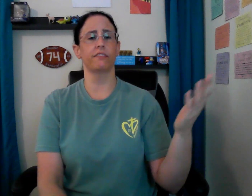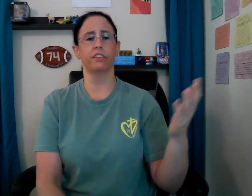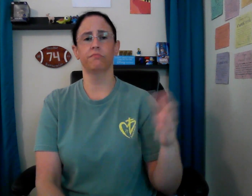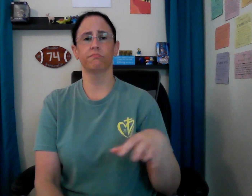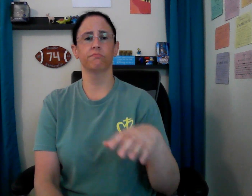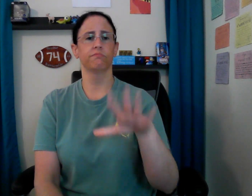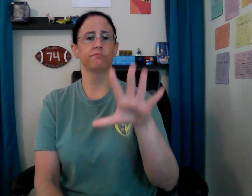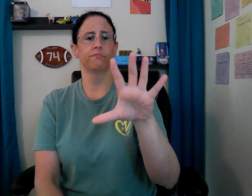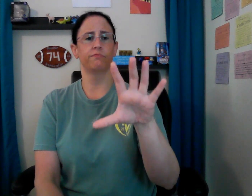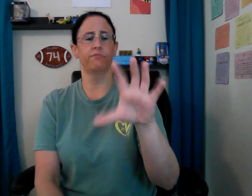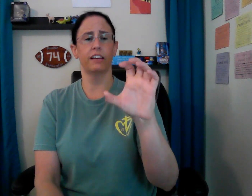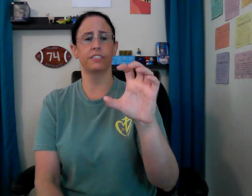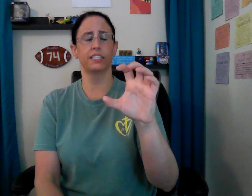547. 5C,